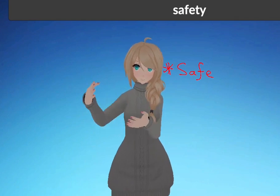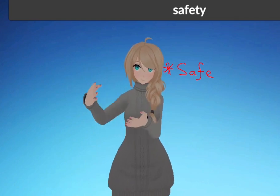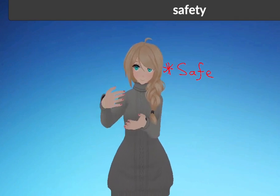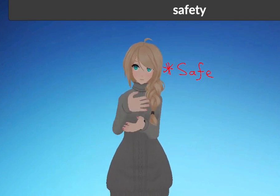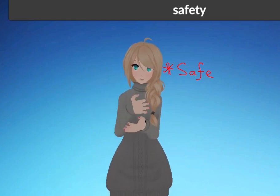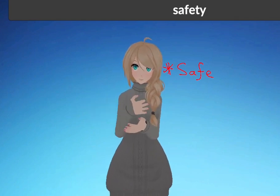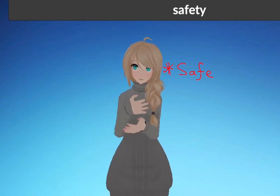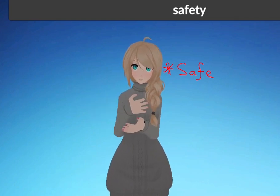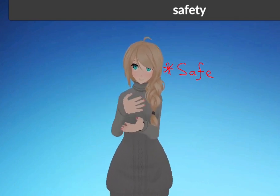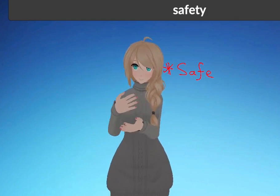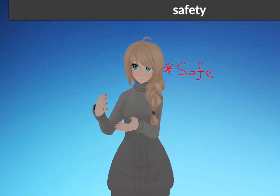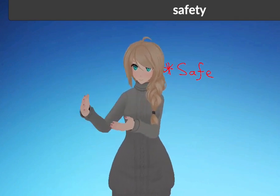Safety.